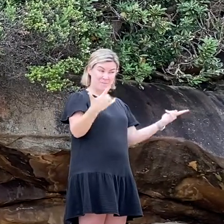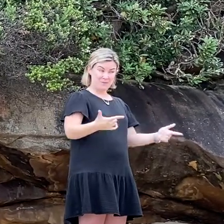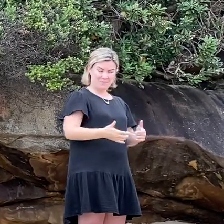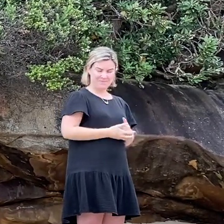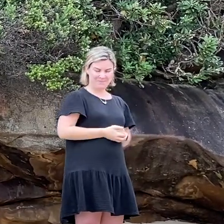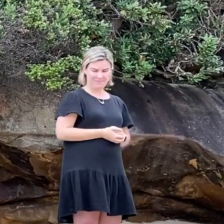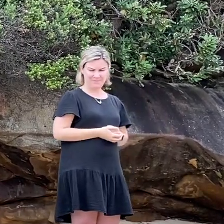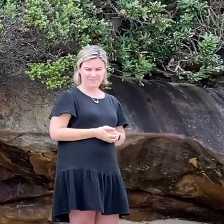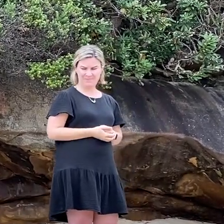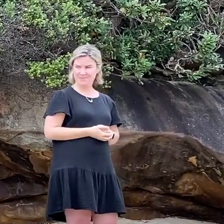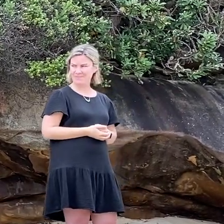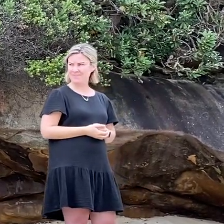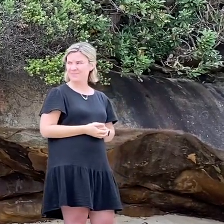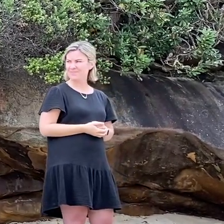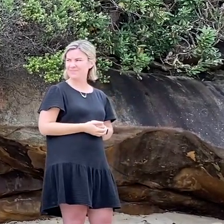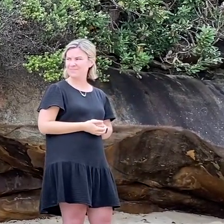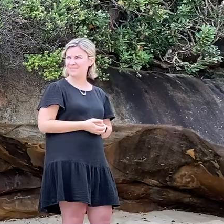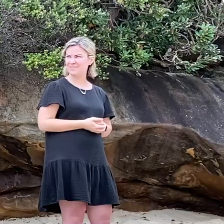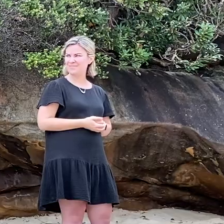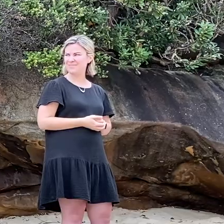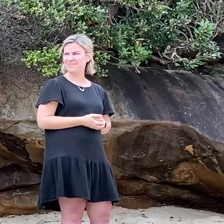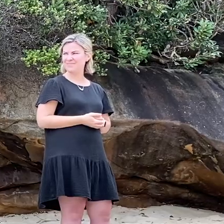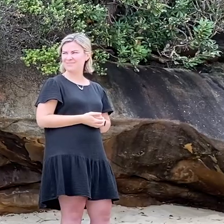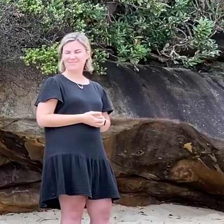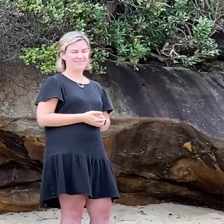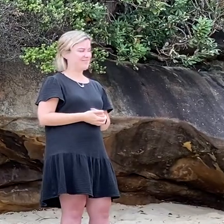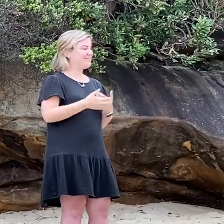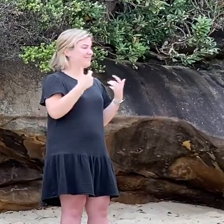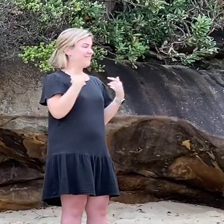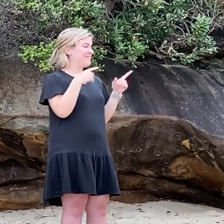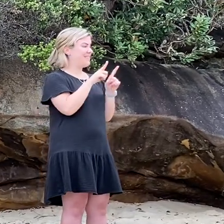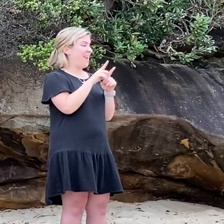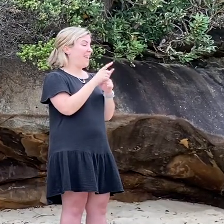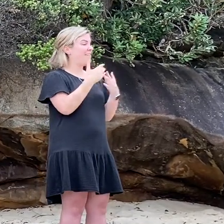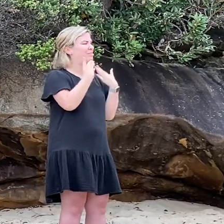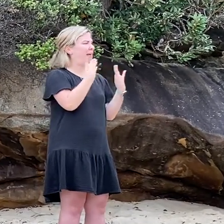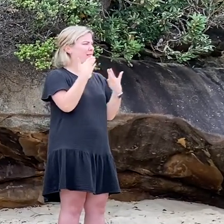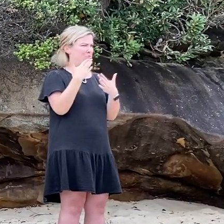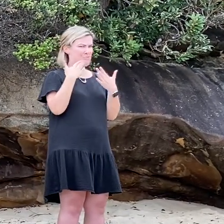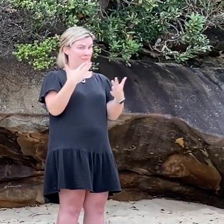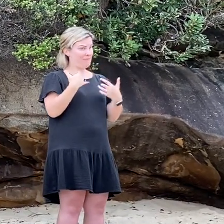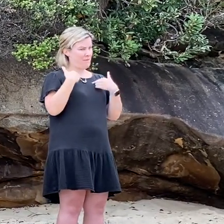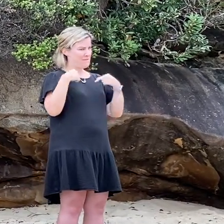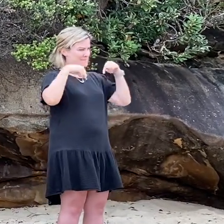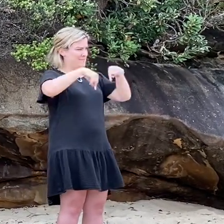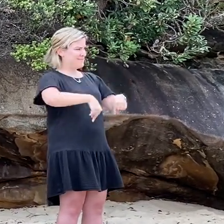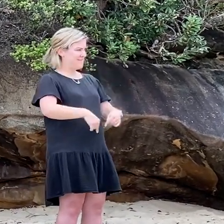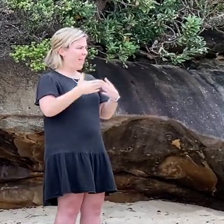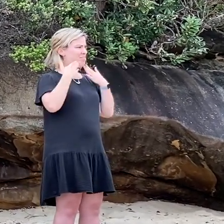just got it on. And the interpreter, thank you very much, and